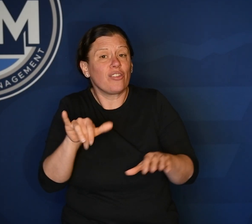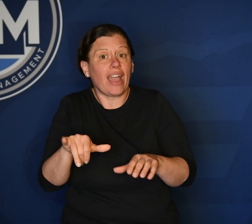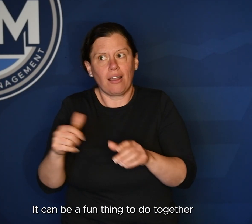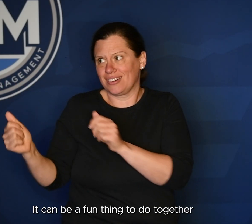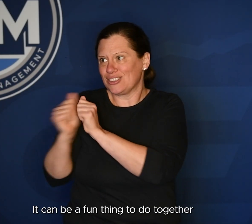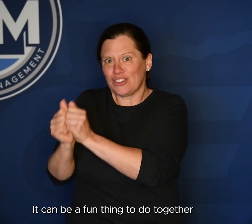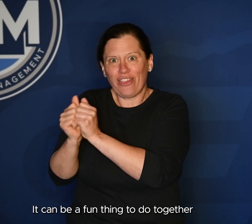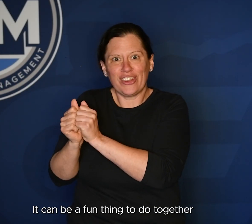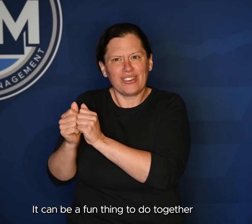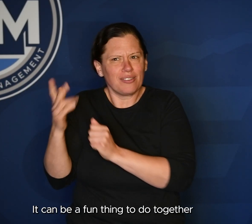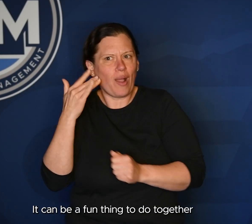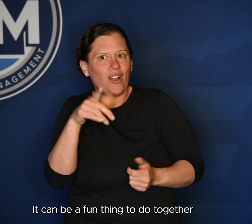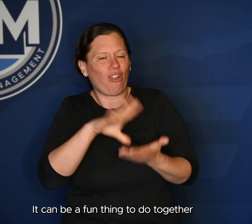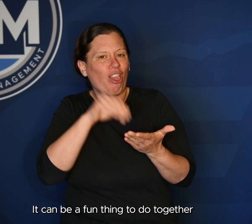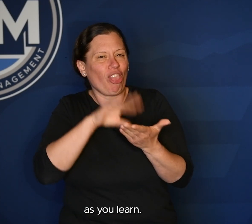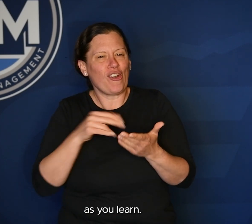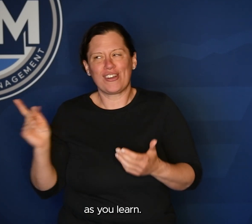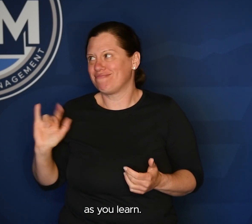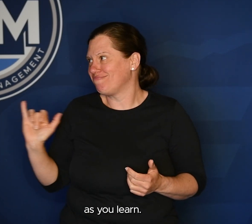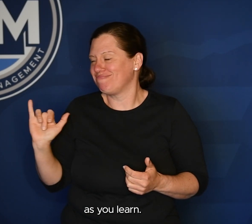It can be a fun thing to do together as you learn.